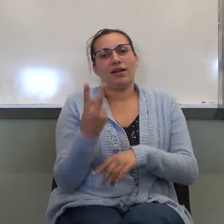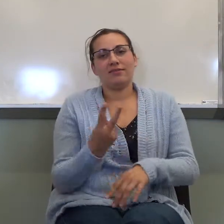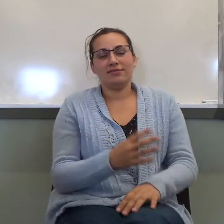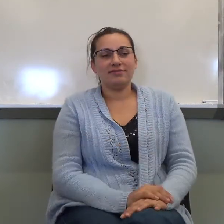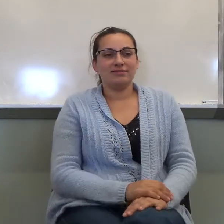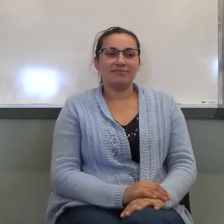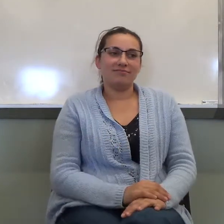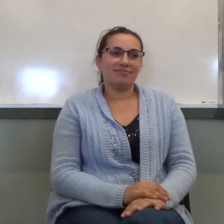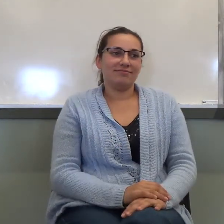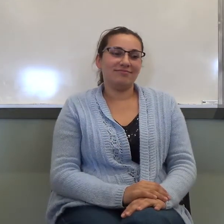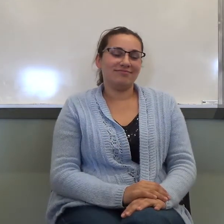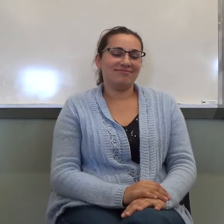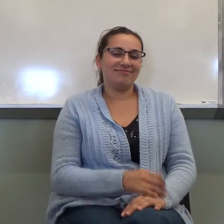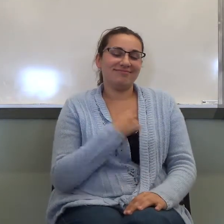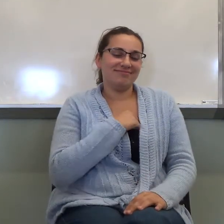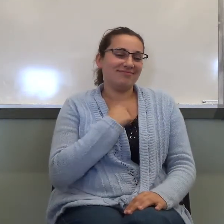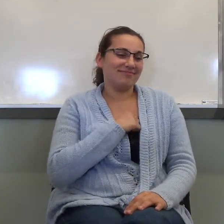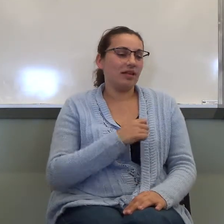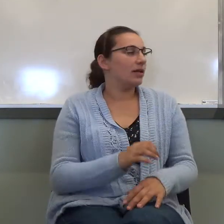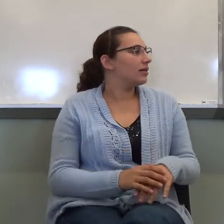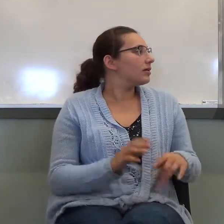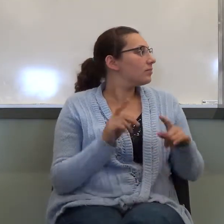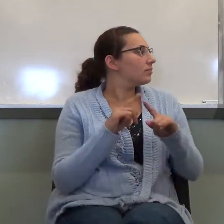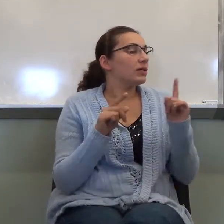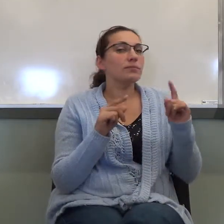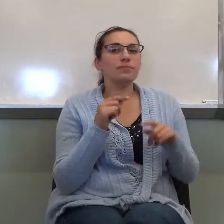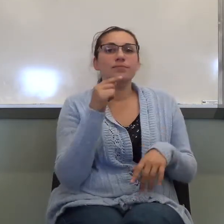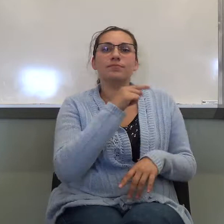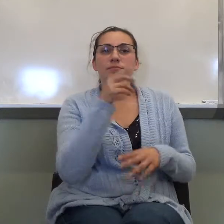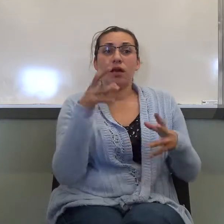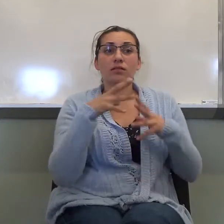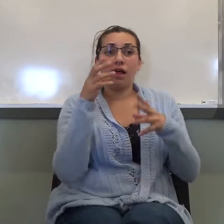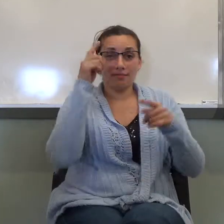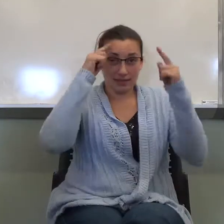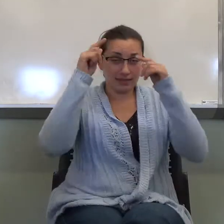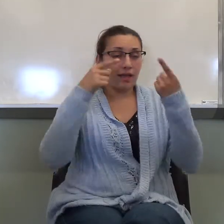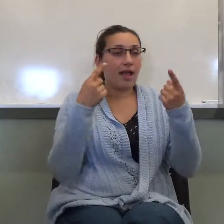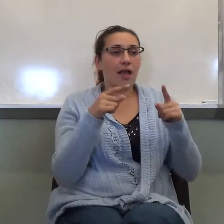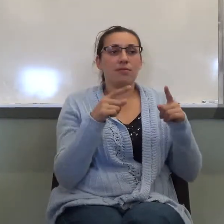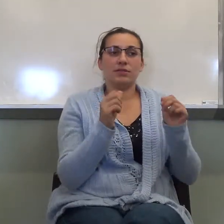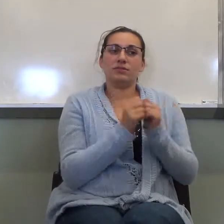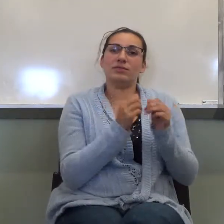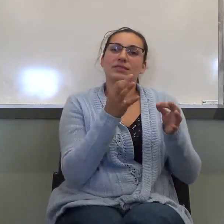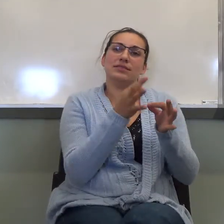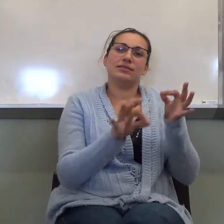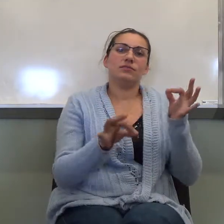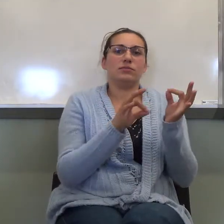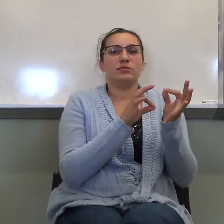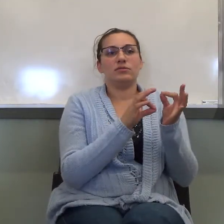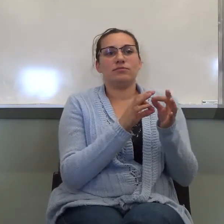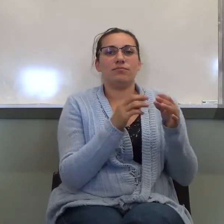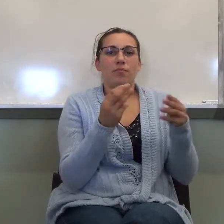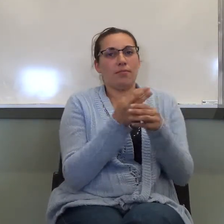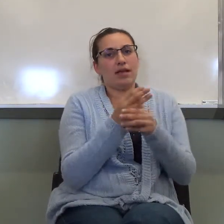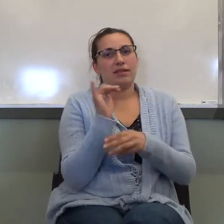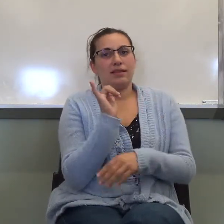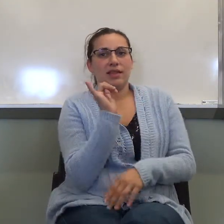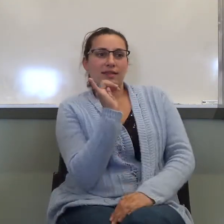And all of that has to be taken into consideration. There's a lot of thinking that goes on behind a simple calculation like that.